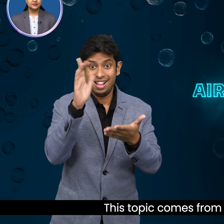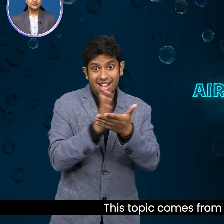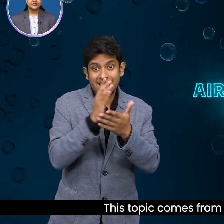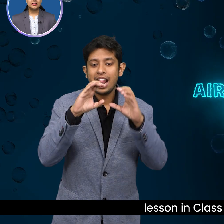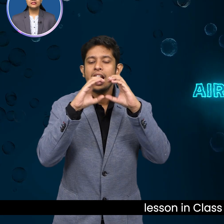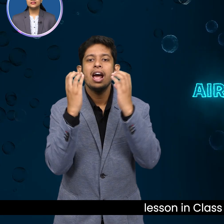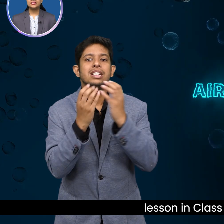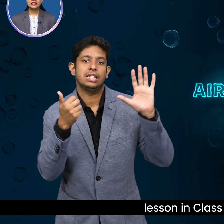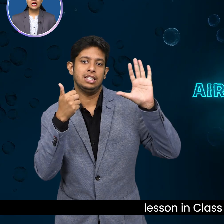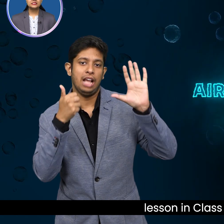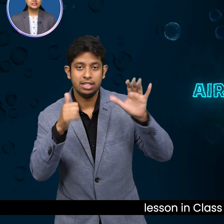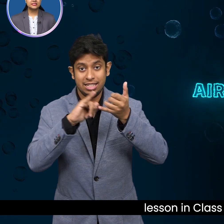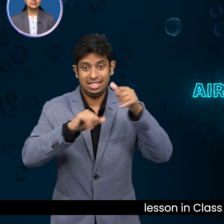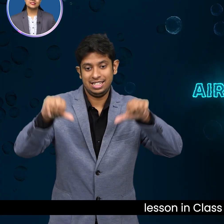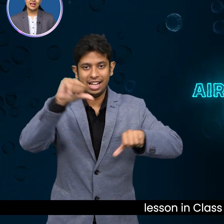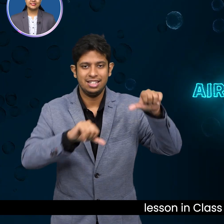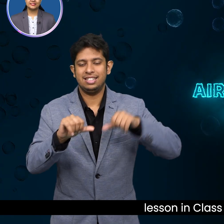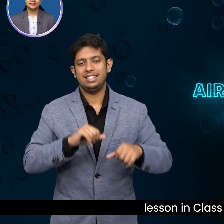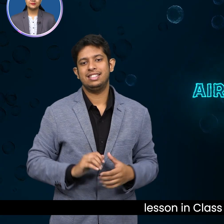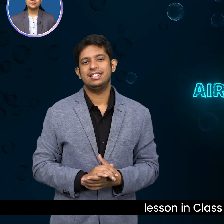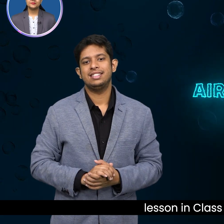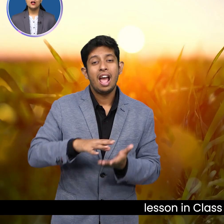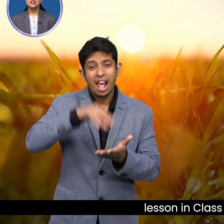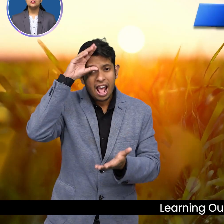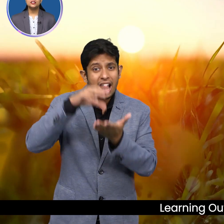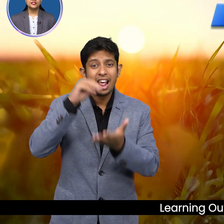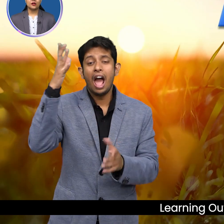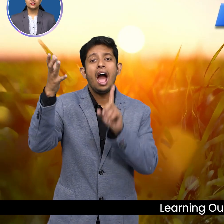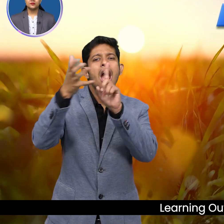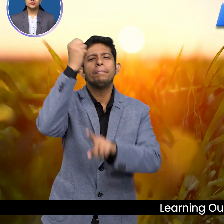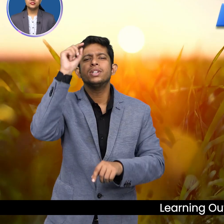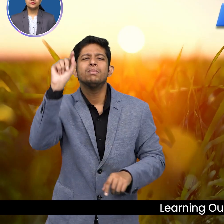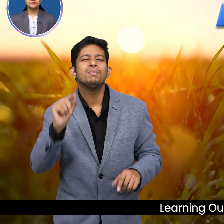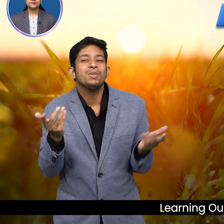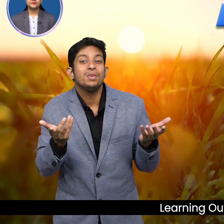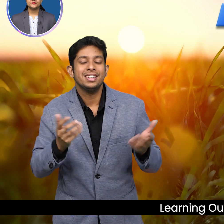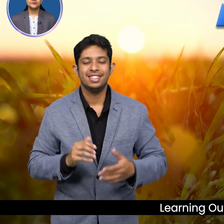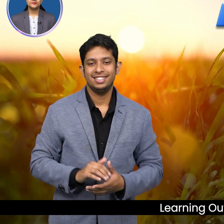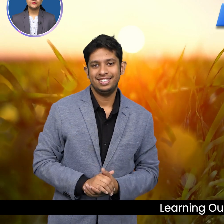us, lesson in class 6 science, learning outcomes.